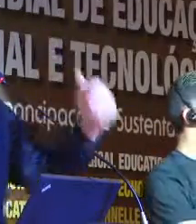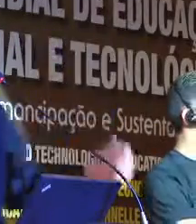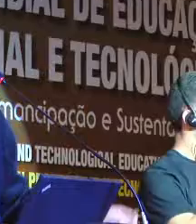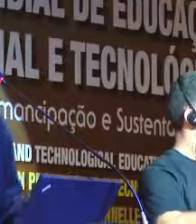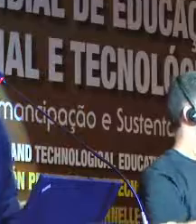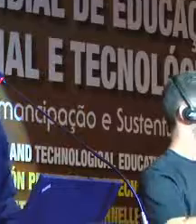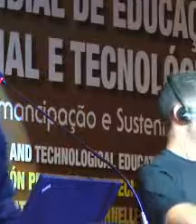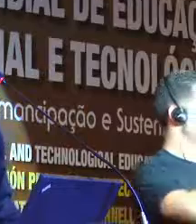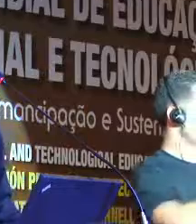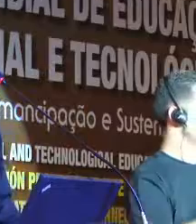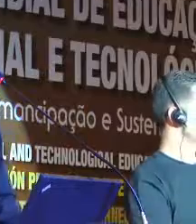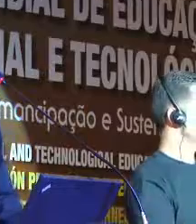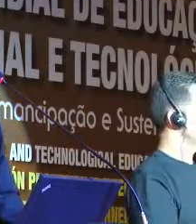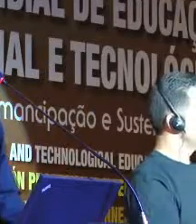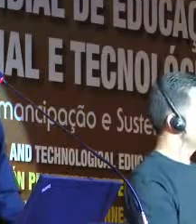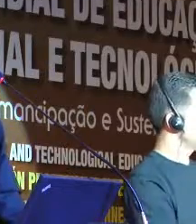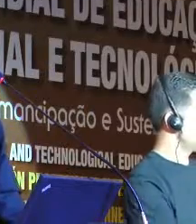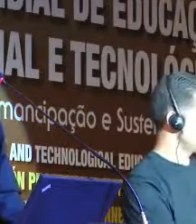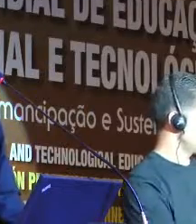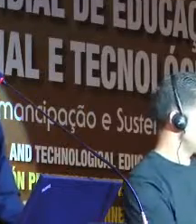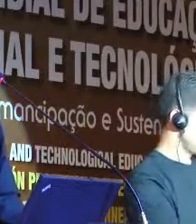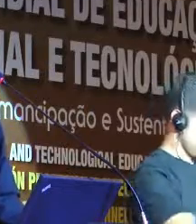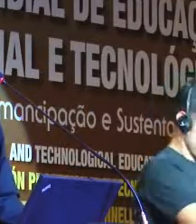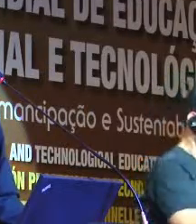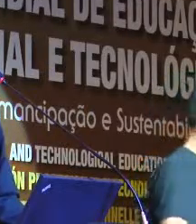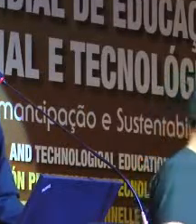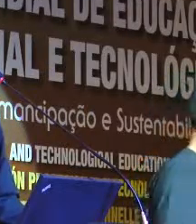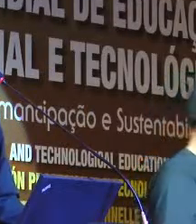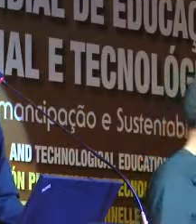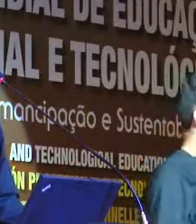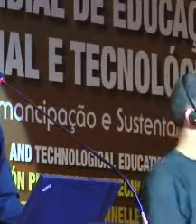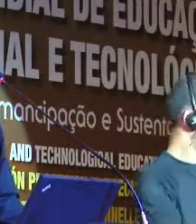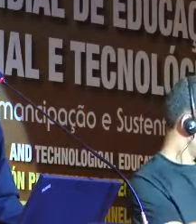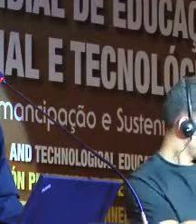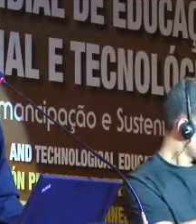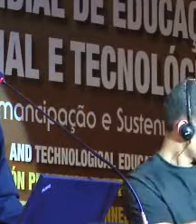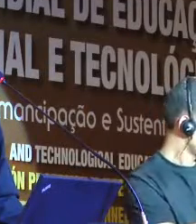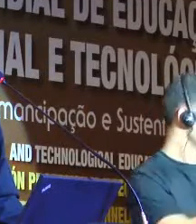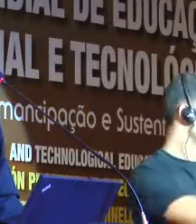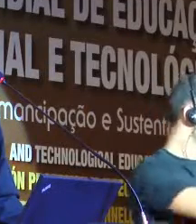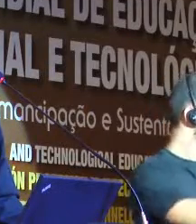completely over the internet. She never meets her students face to face.